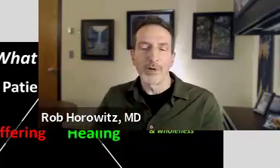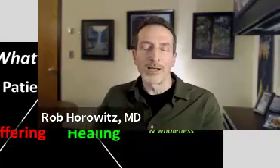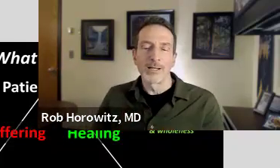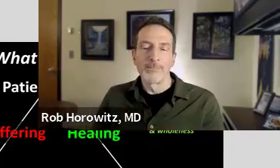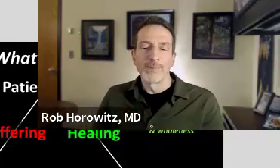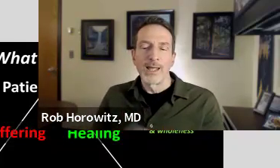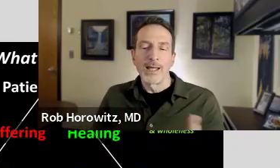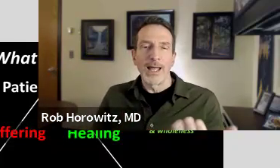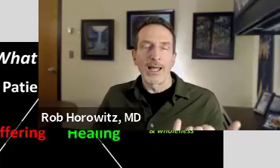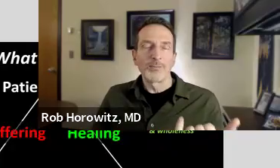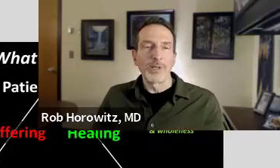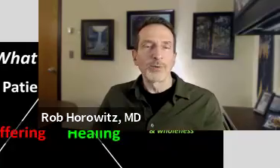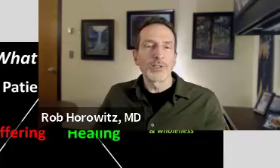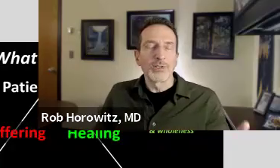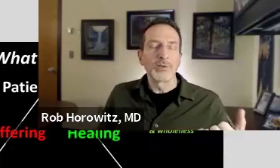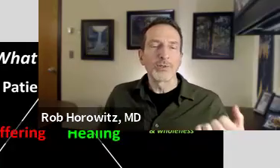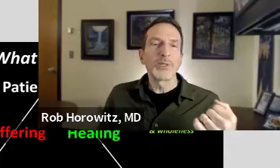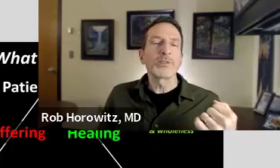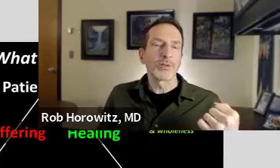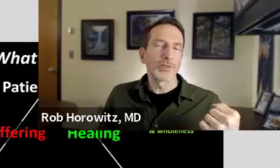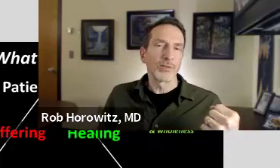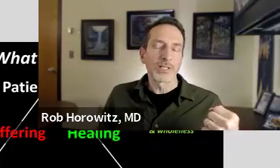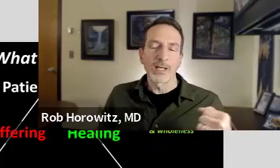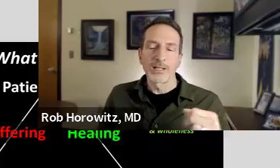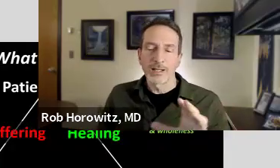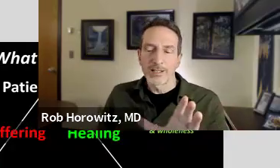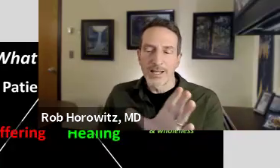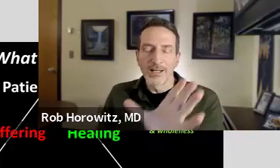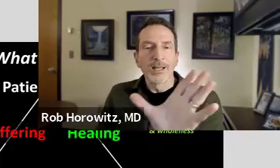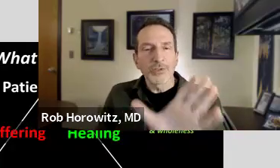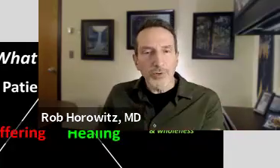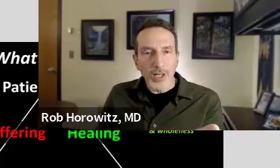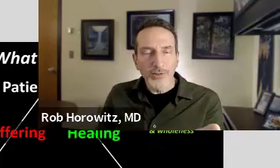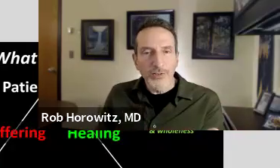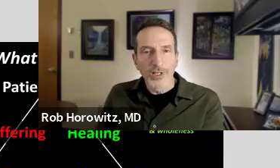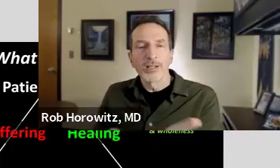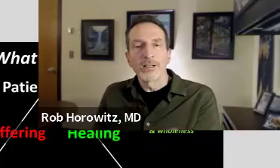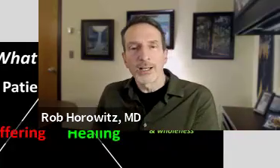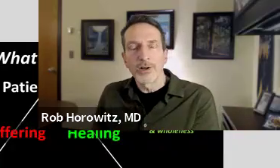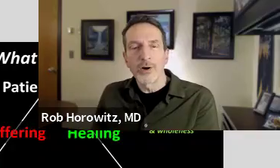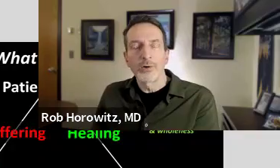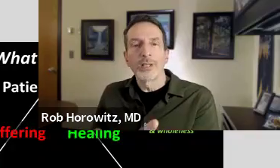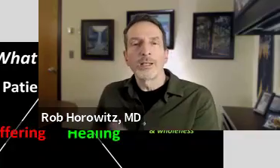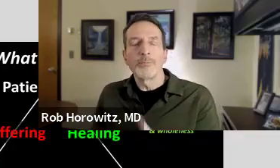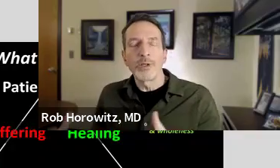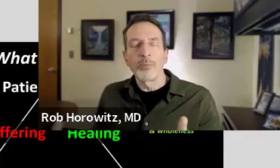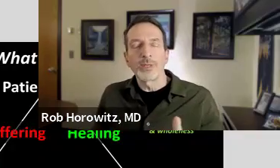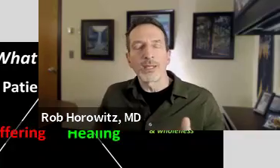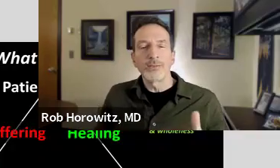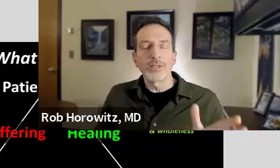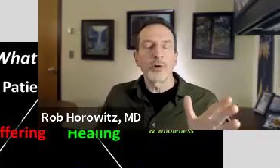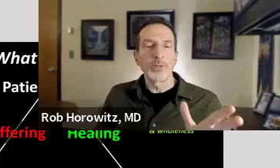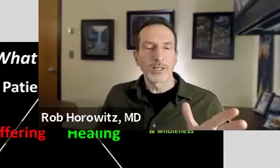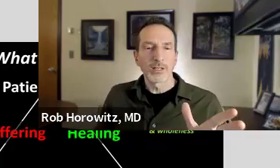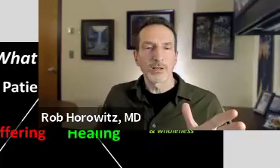compassioning, right? As Bill Richards, who's a researcher in psychedelics, said, trust, let go, be